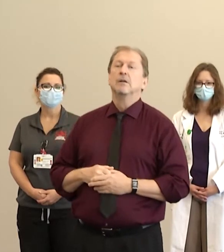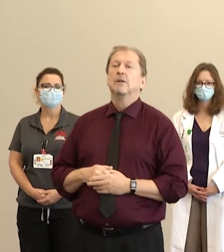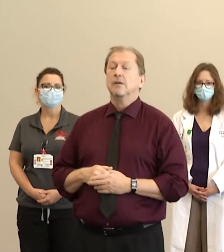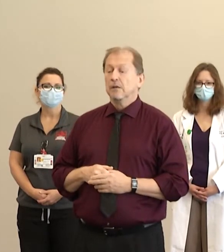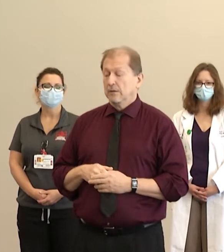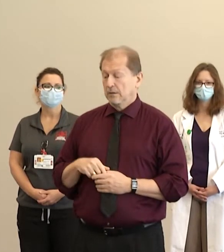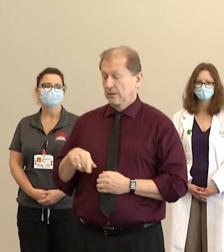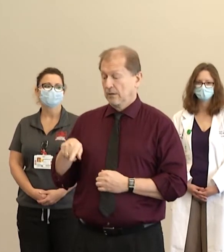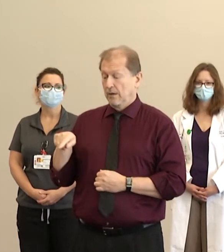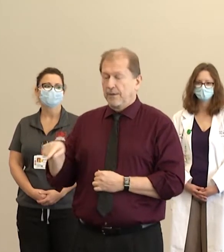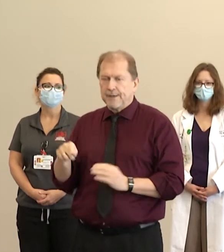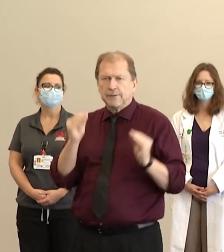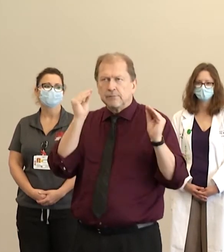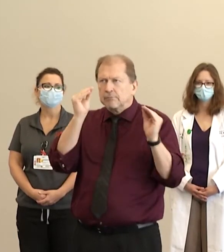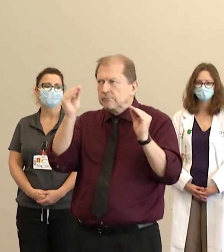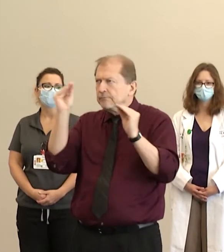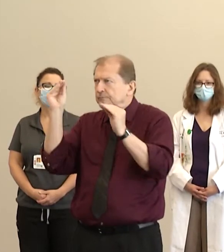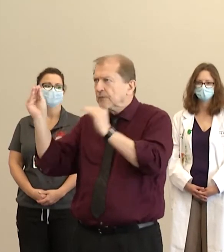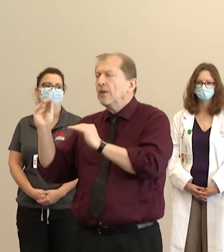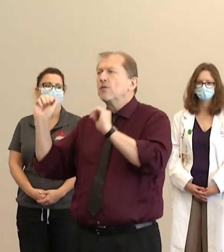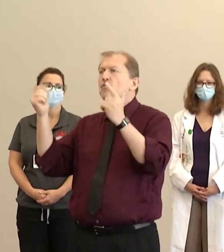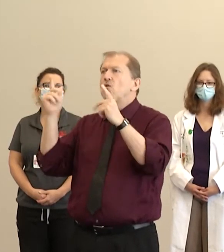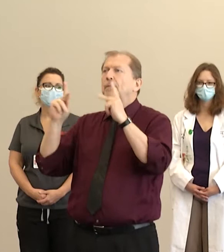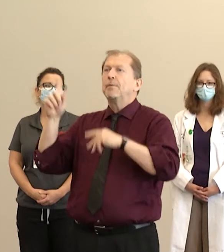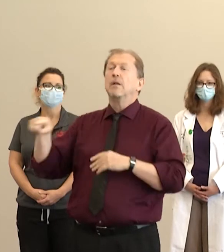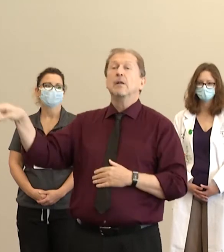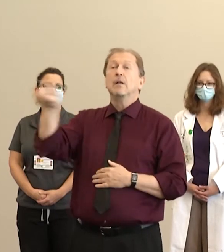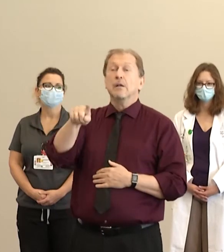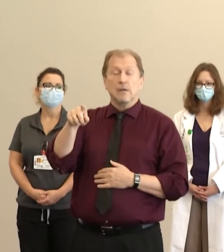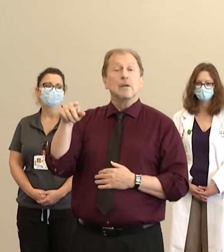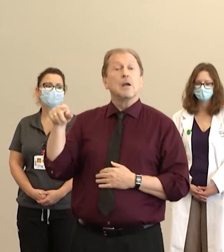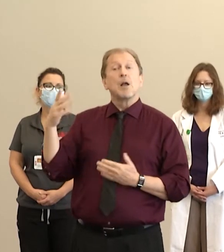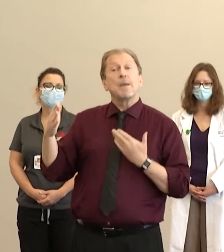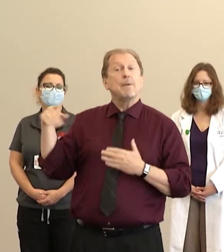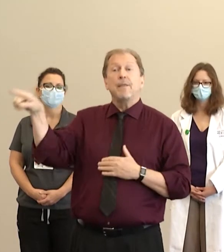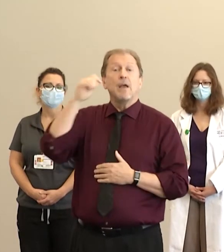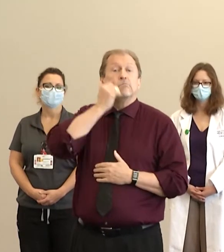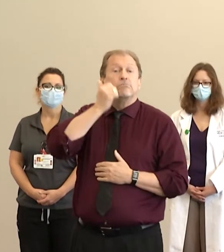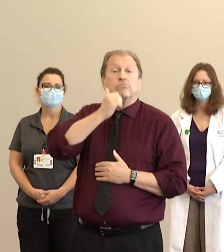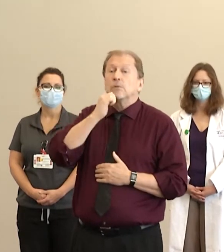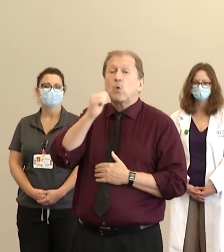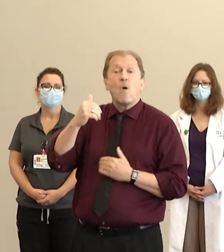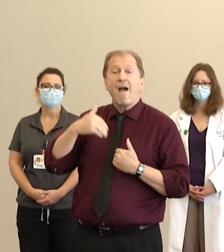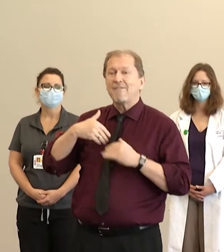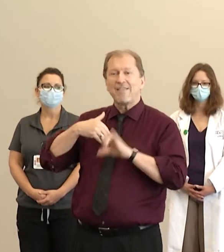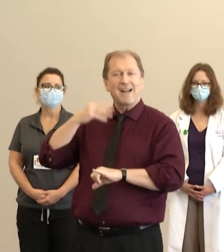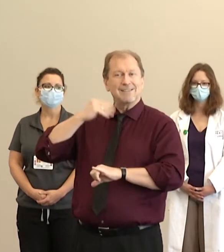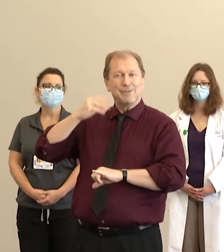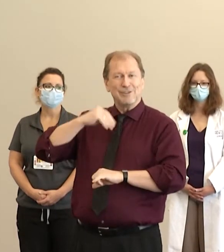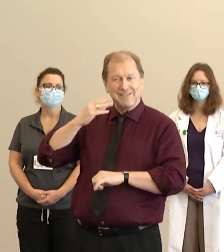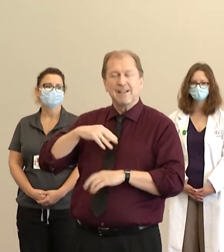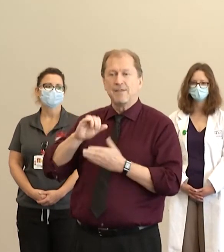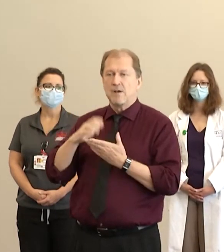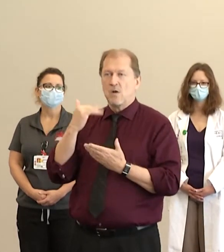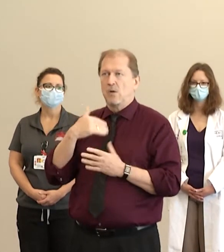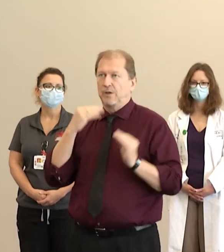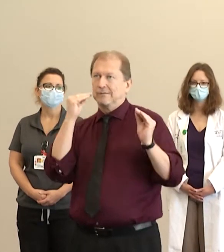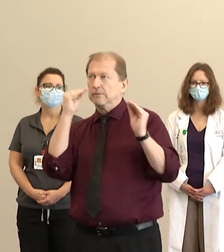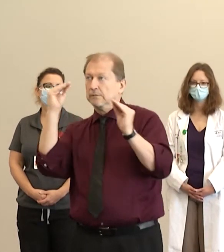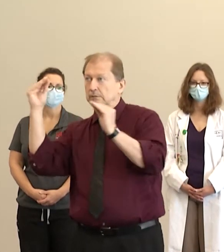but to ensure that everyone is prepared for the front line, they are receiving the same training as our critical care